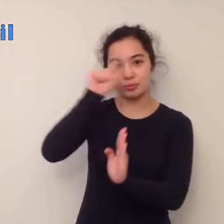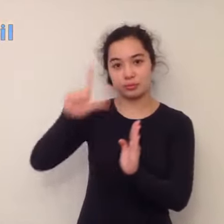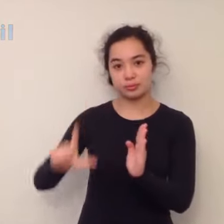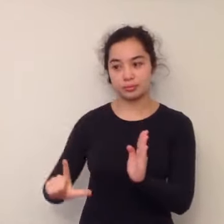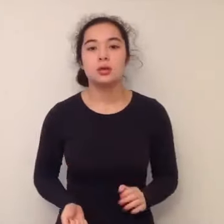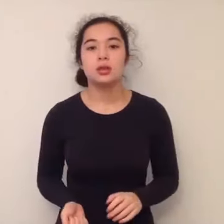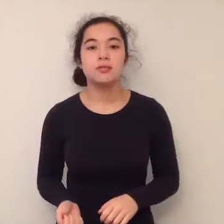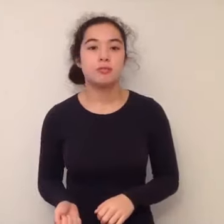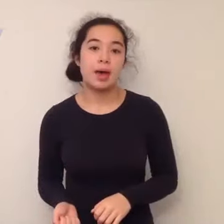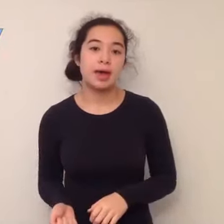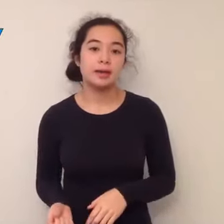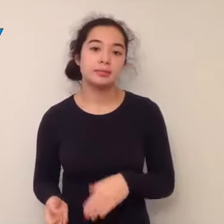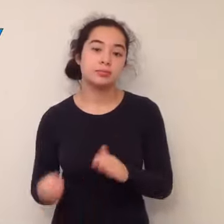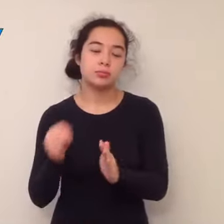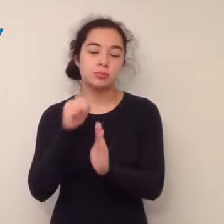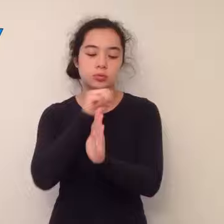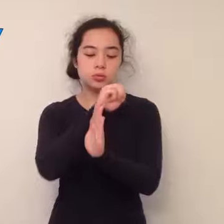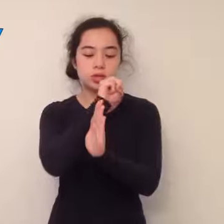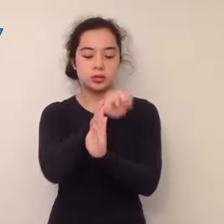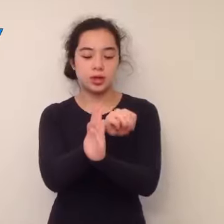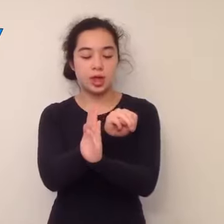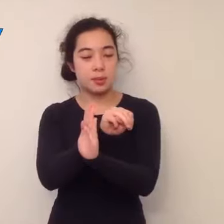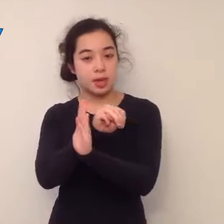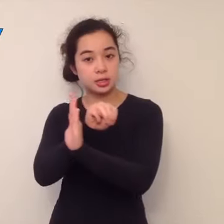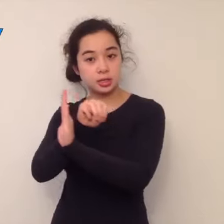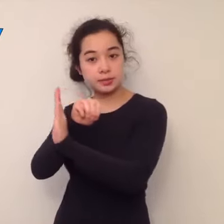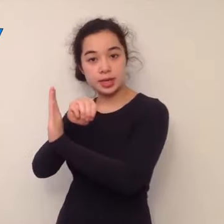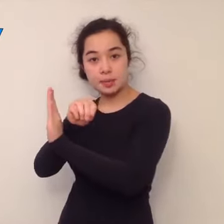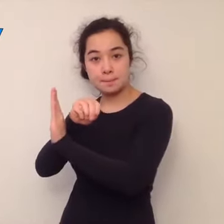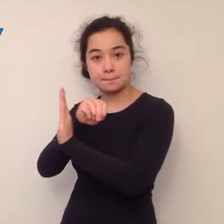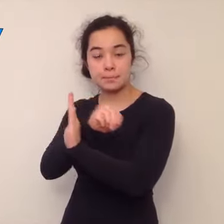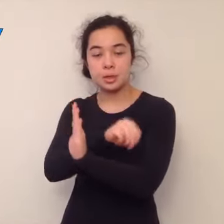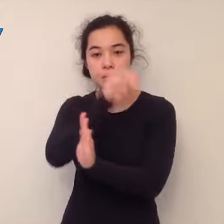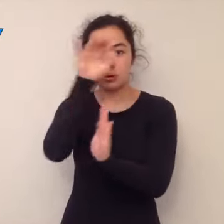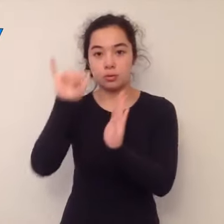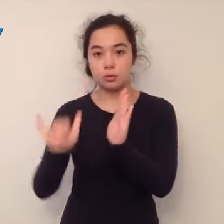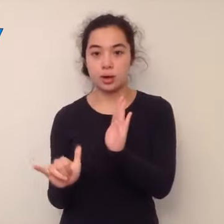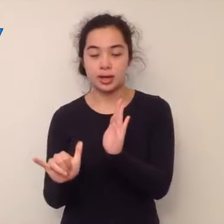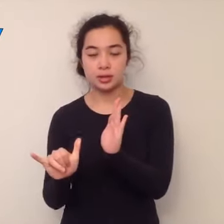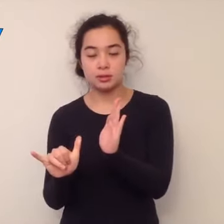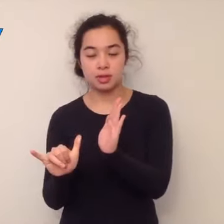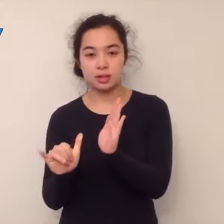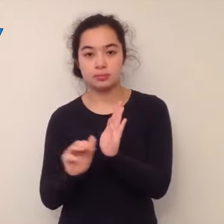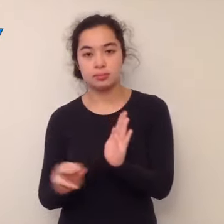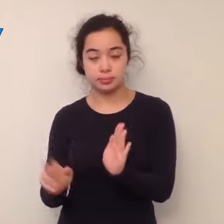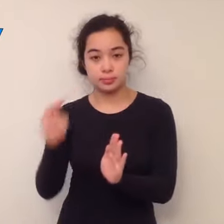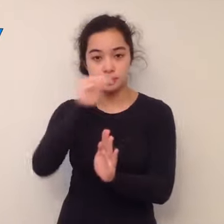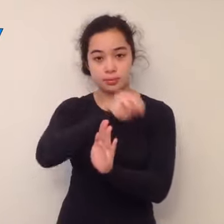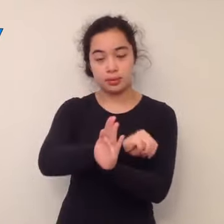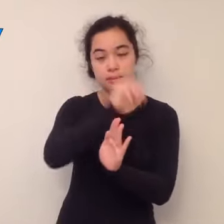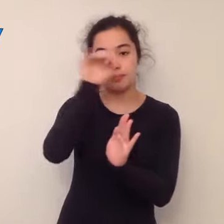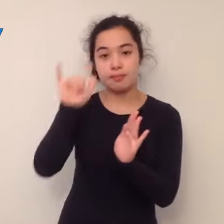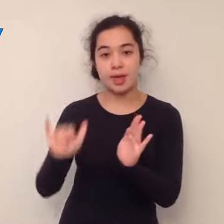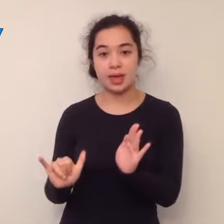April. And then for May, take your M hand over here, Y hand over here. May.